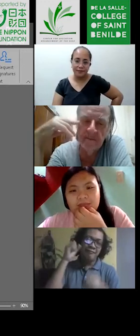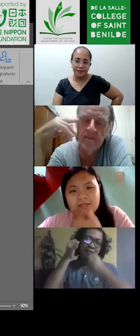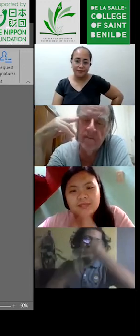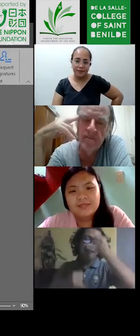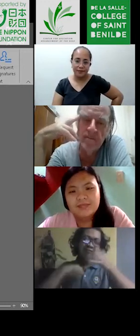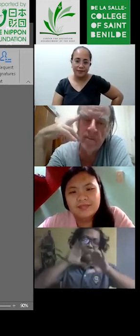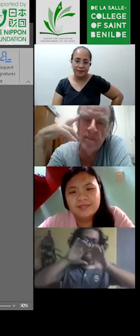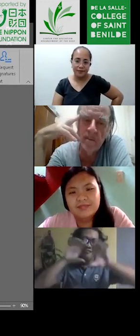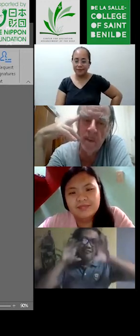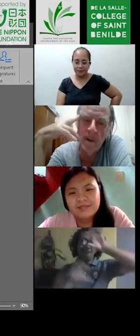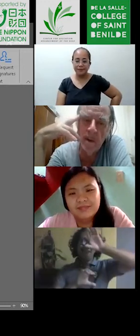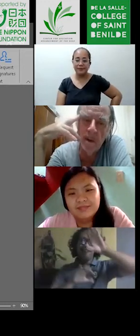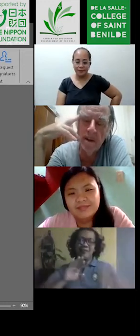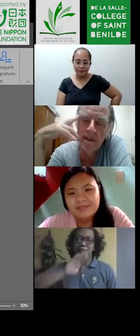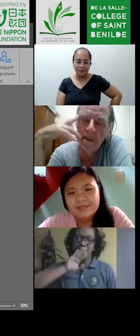Okay,